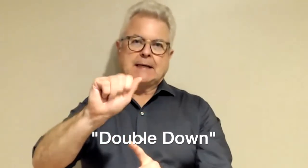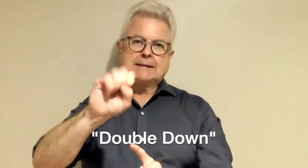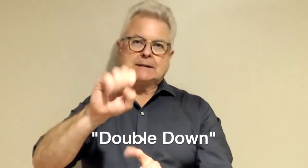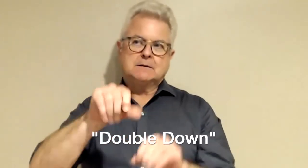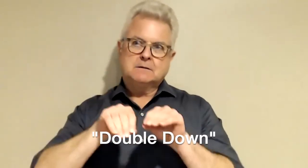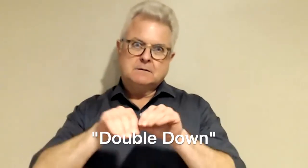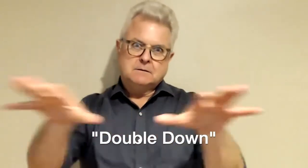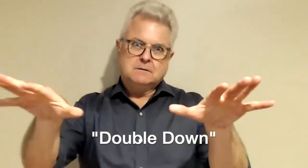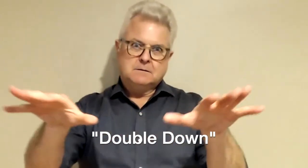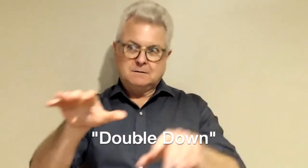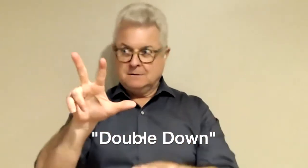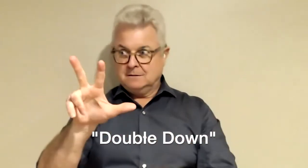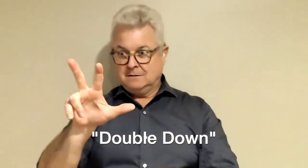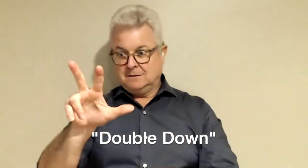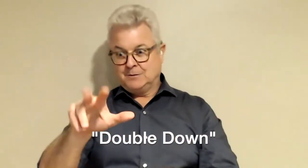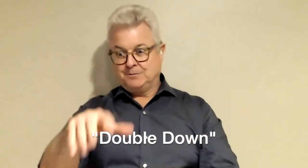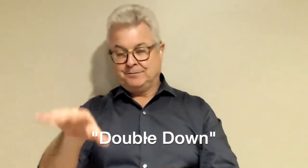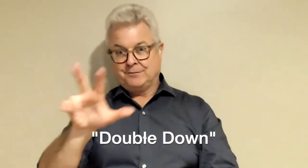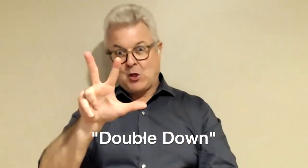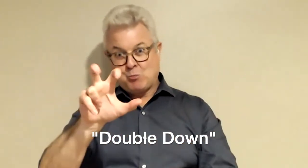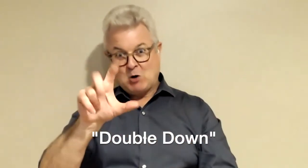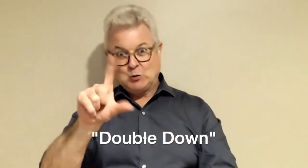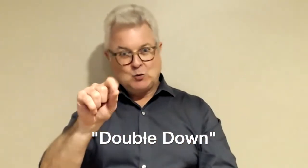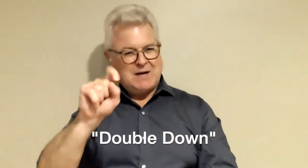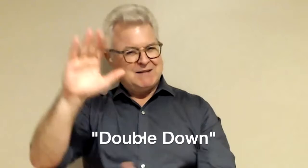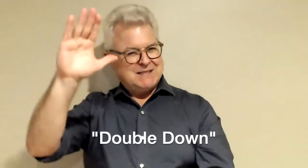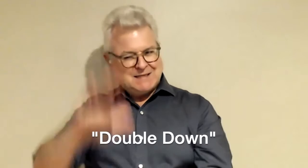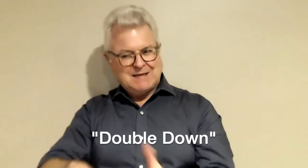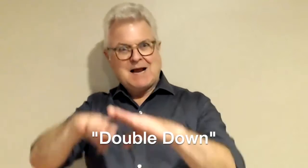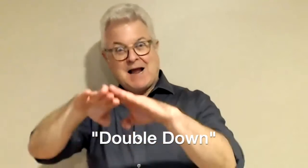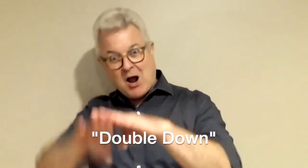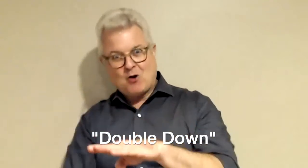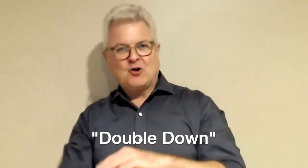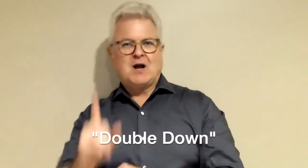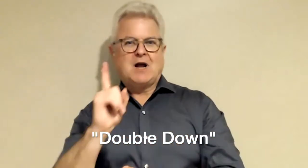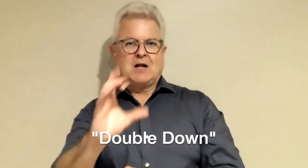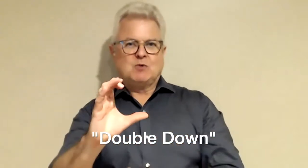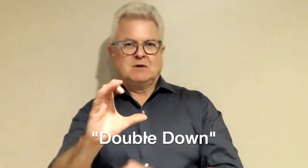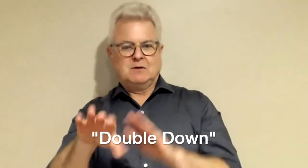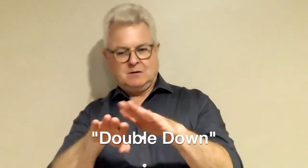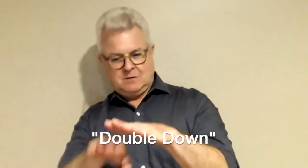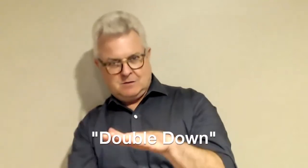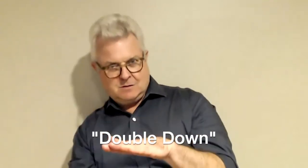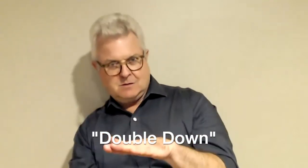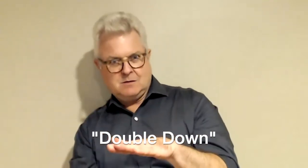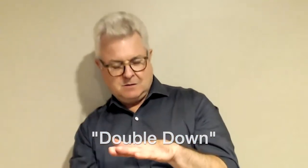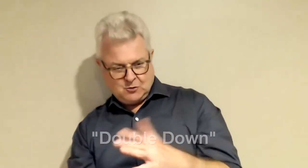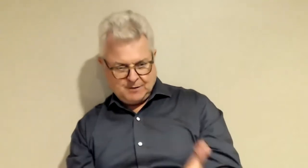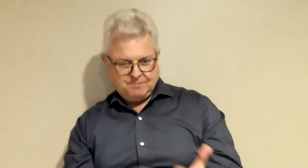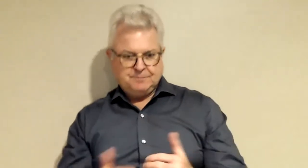keep the positivity cases from spreading further than what they are. Because right now we are 320 per